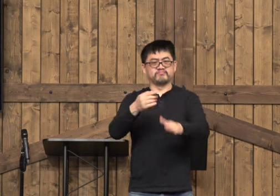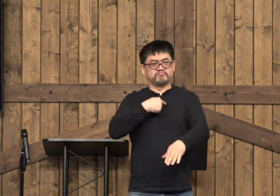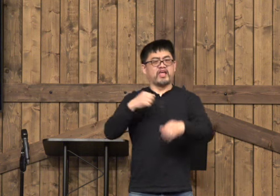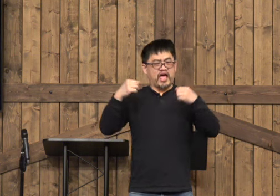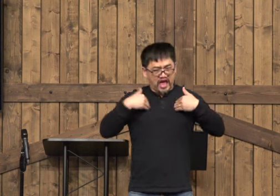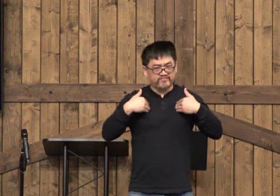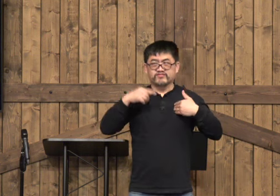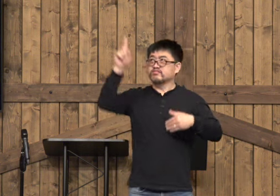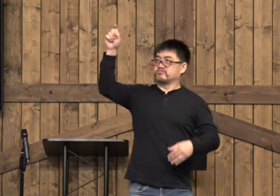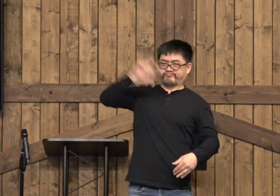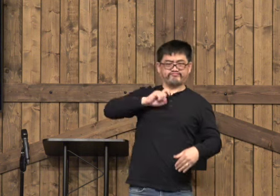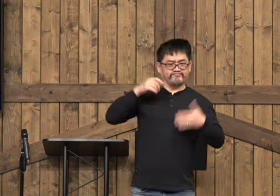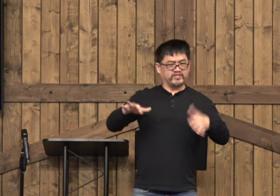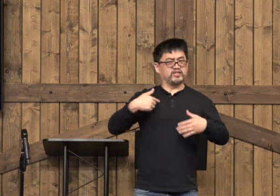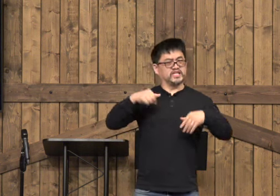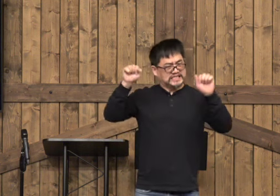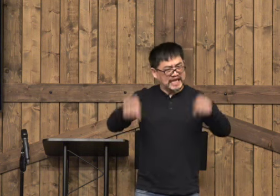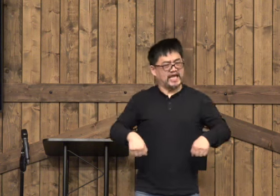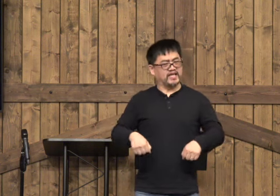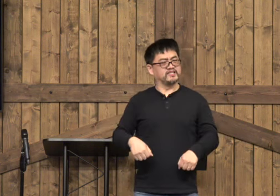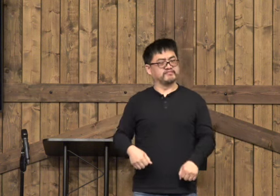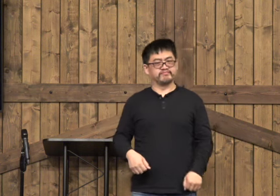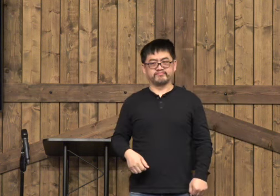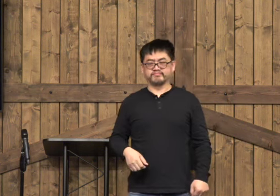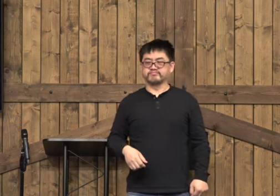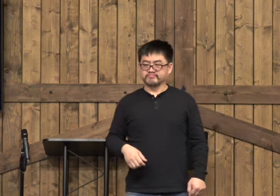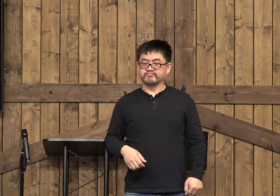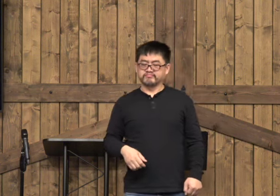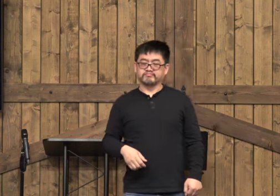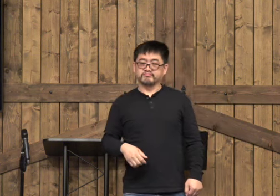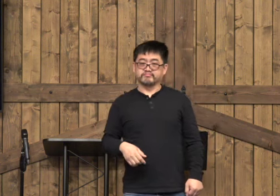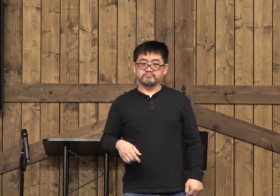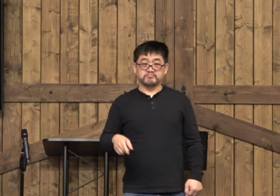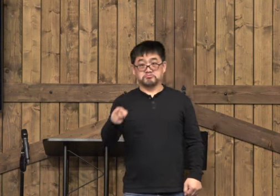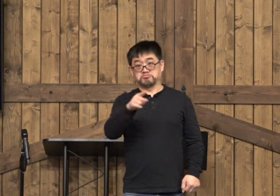Jesus wanted them to know that he had the authority to forgive sins. That God has given them that authority.